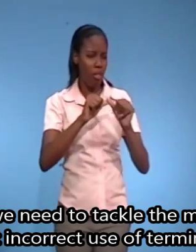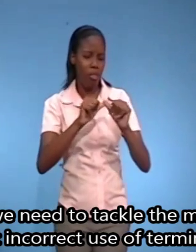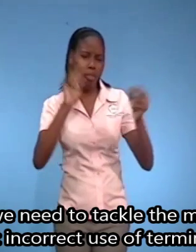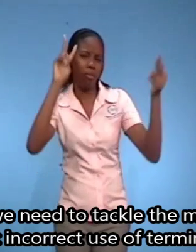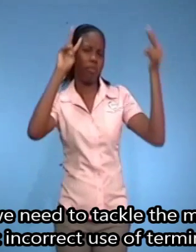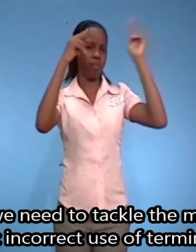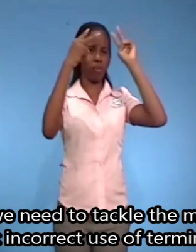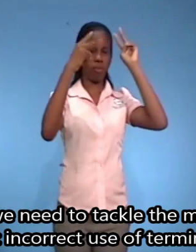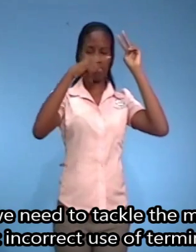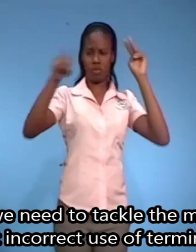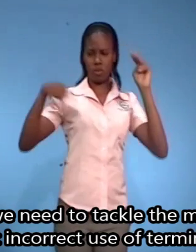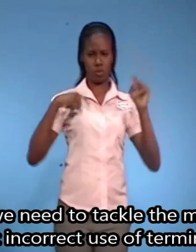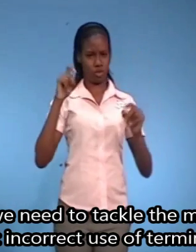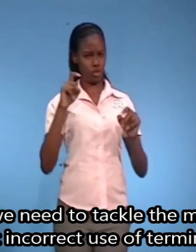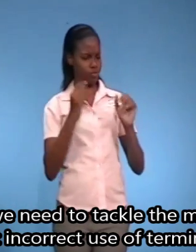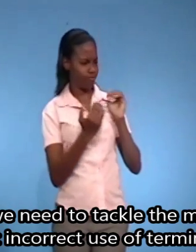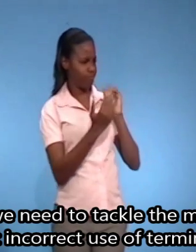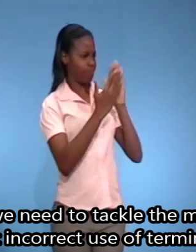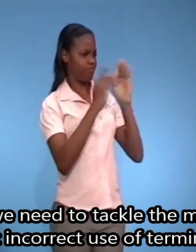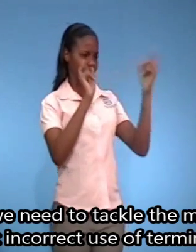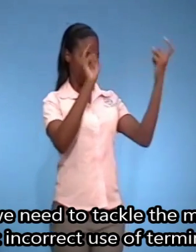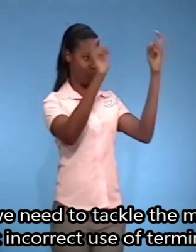of terminologies.